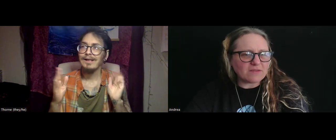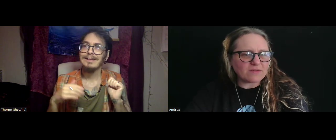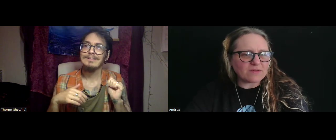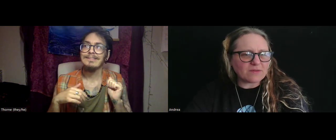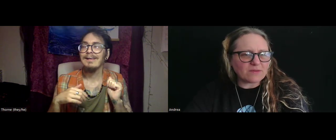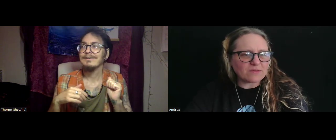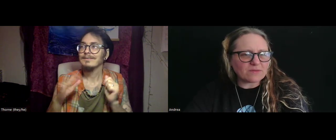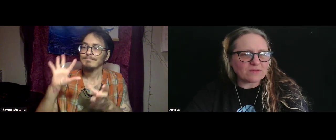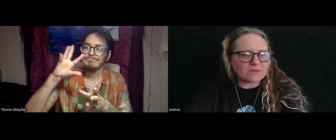creative